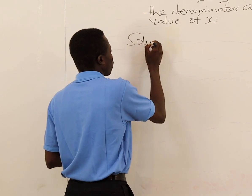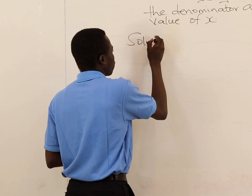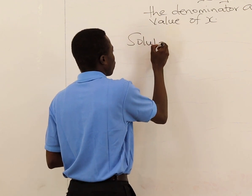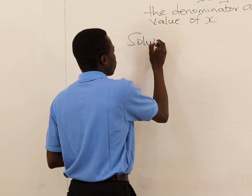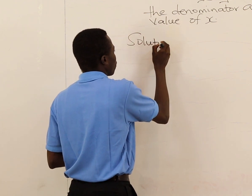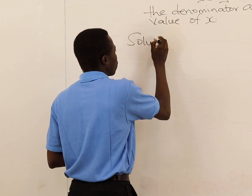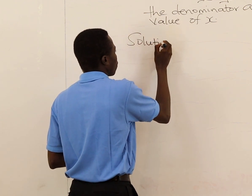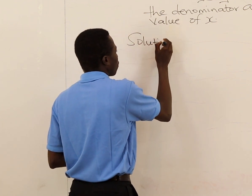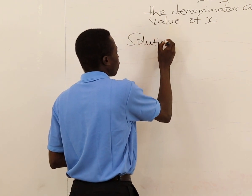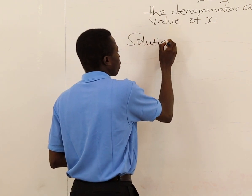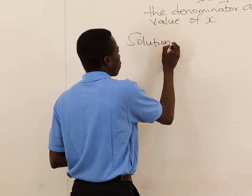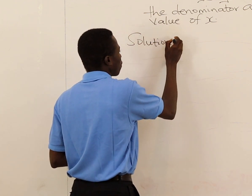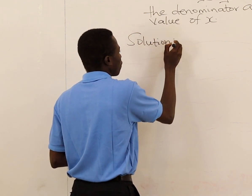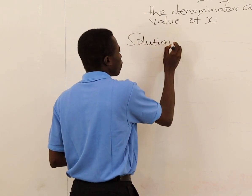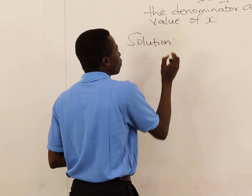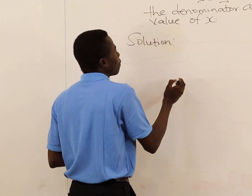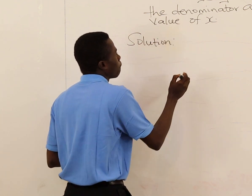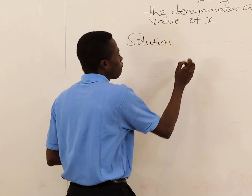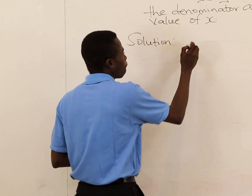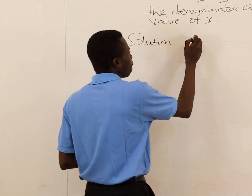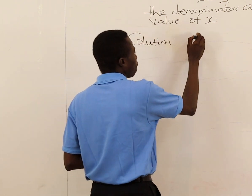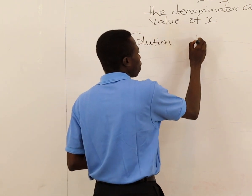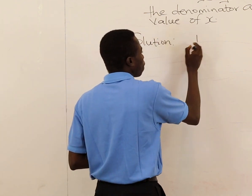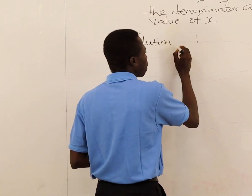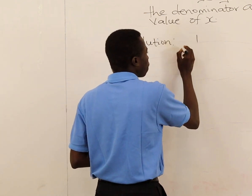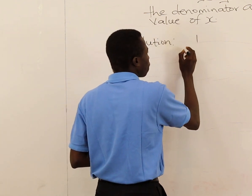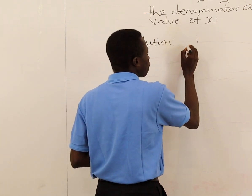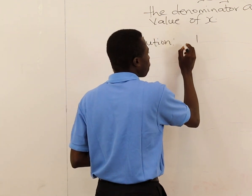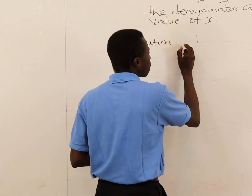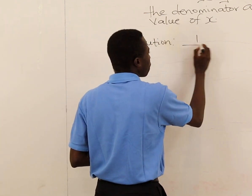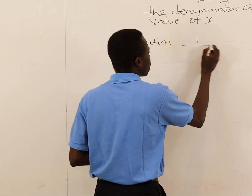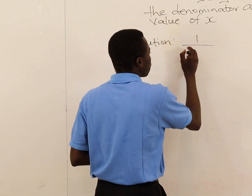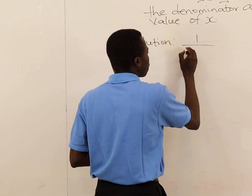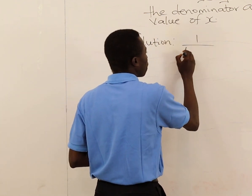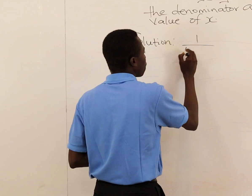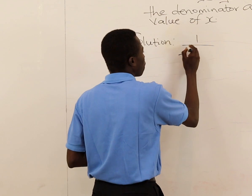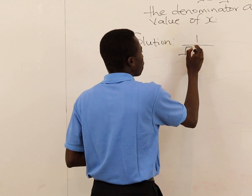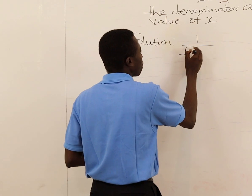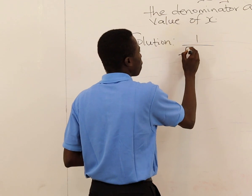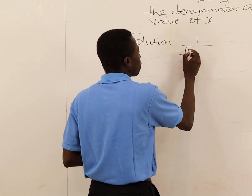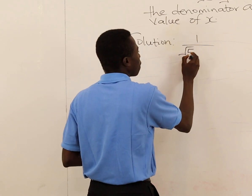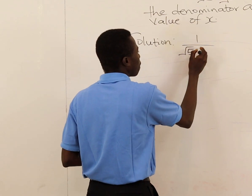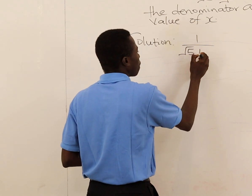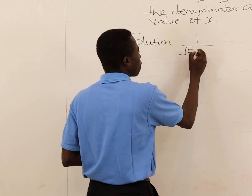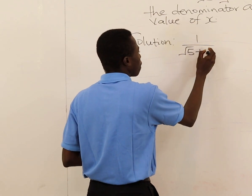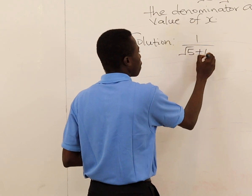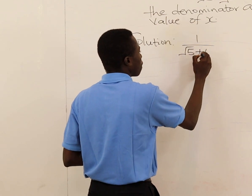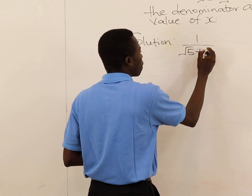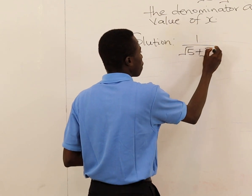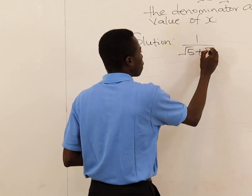So our solution is going to be of the form 1 divided by square root of 5 plus